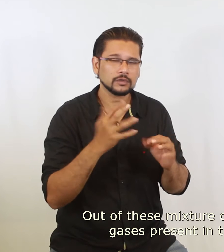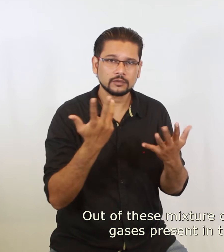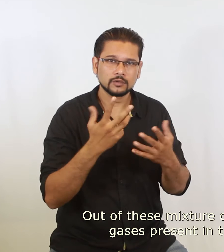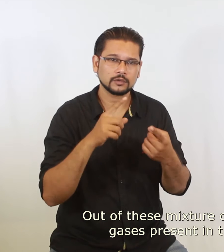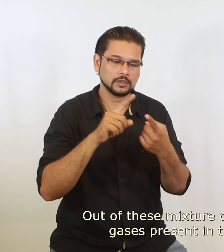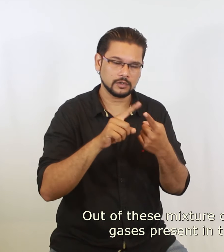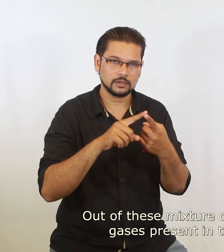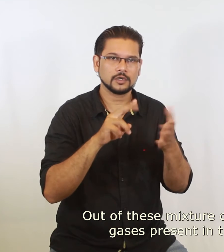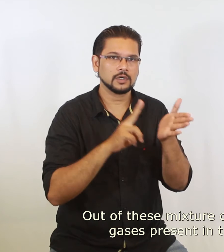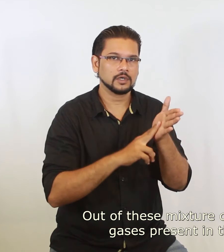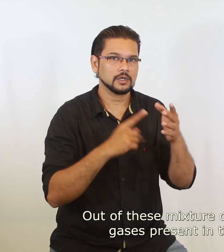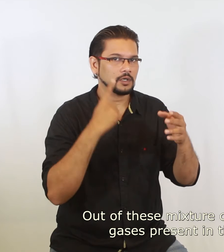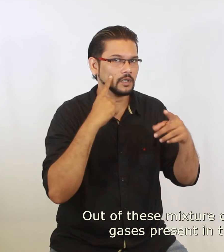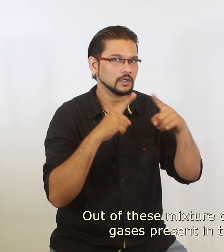in the air,